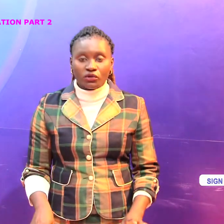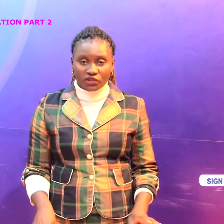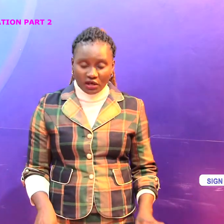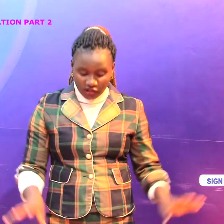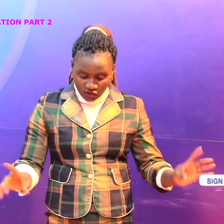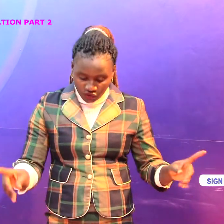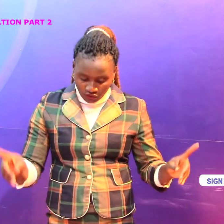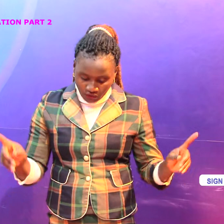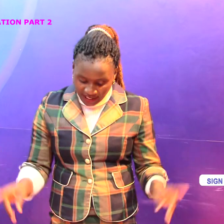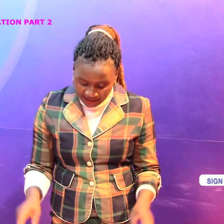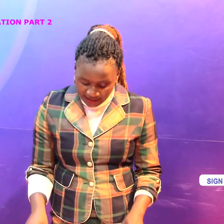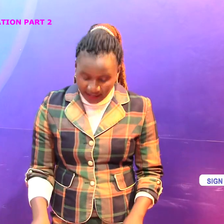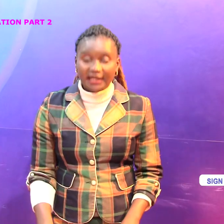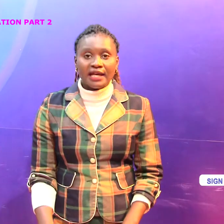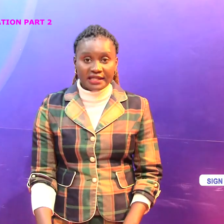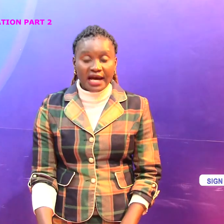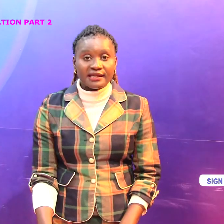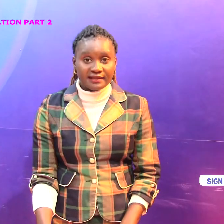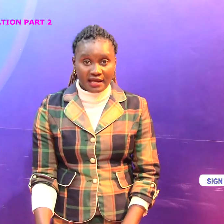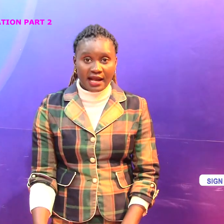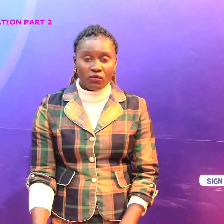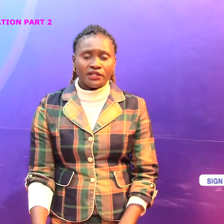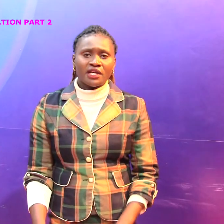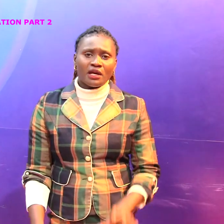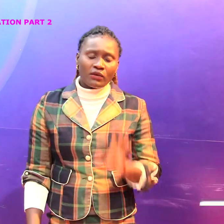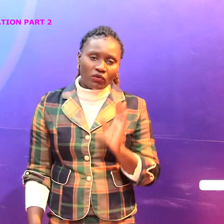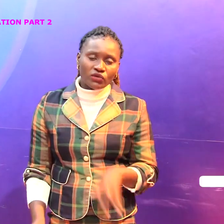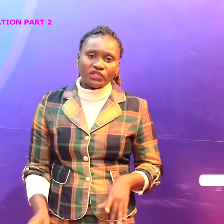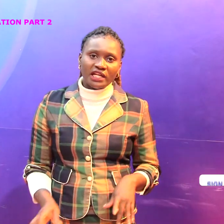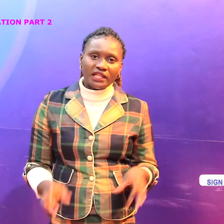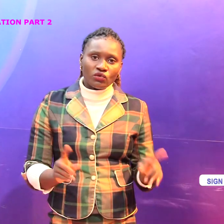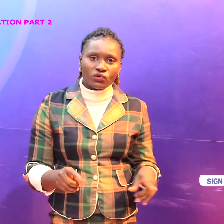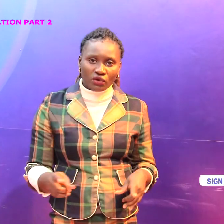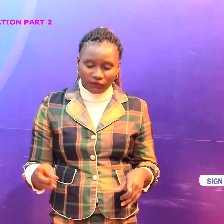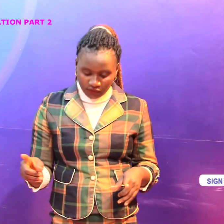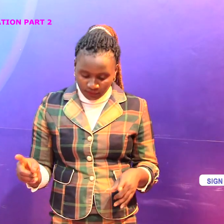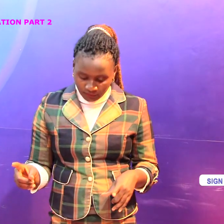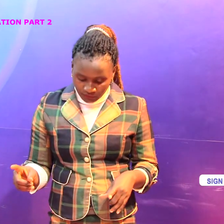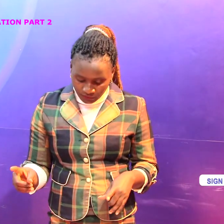to check on the use of when in Kenya Sign Language. We are going to check the use of